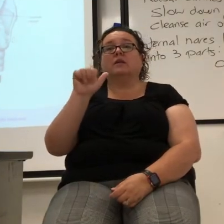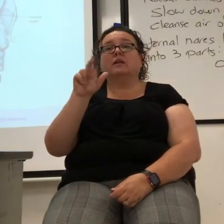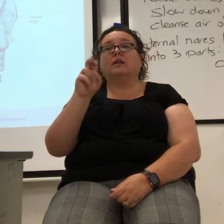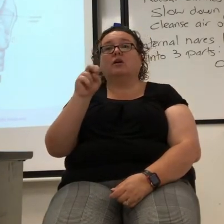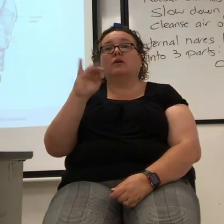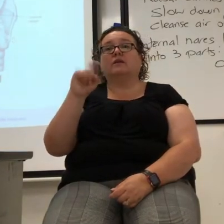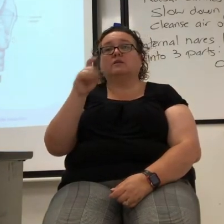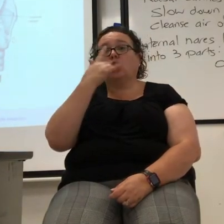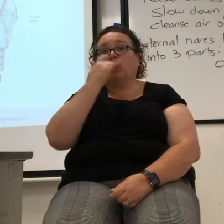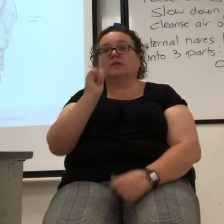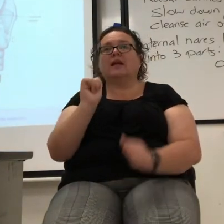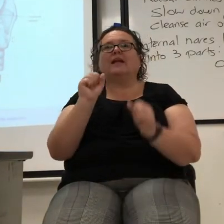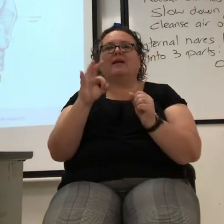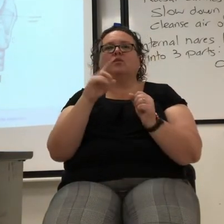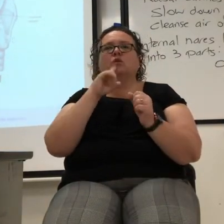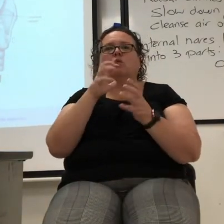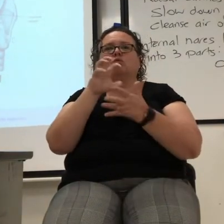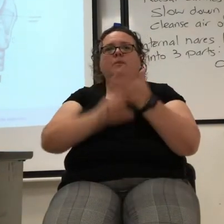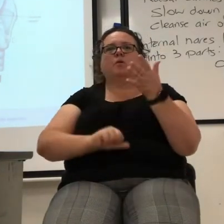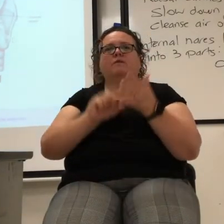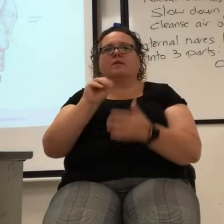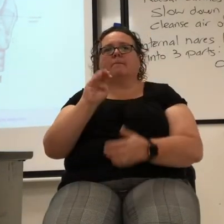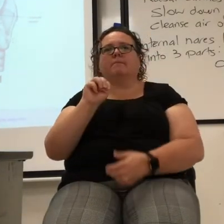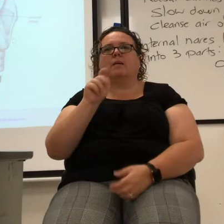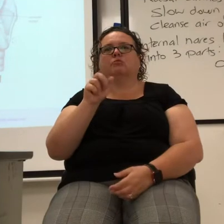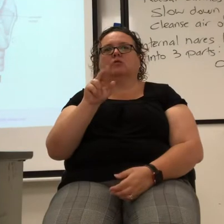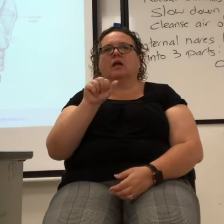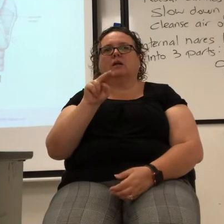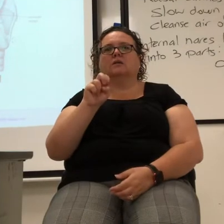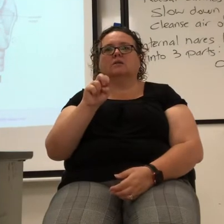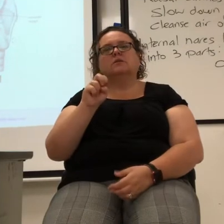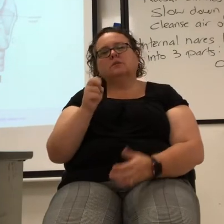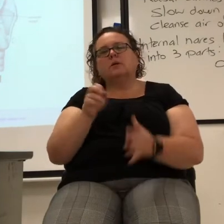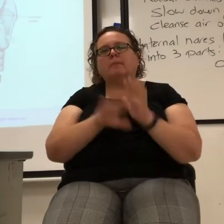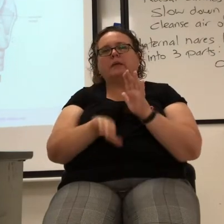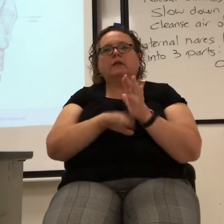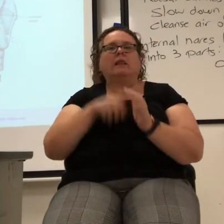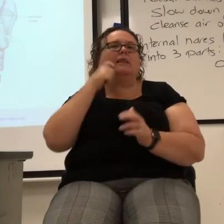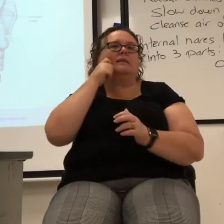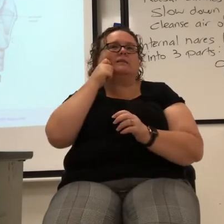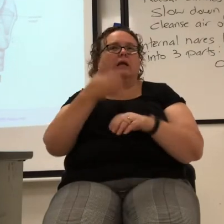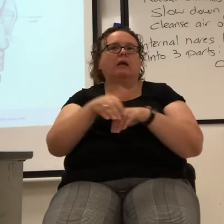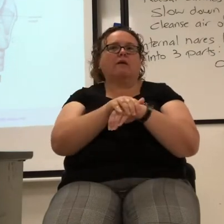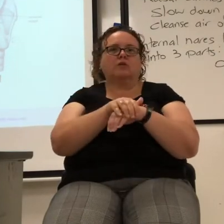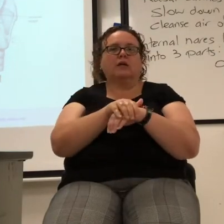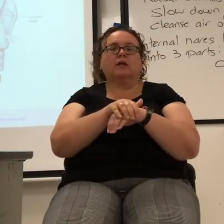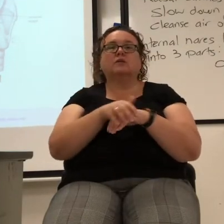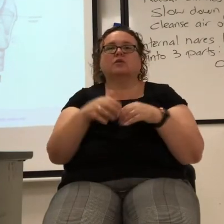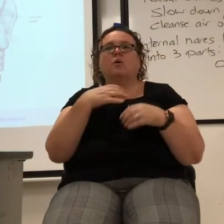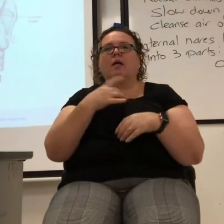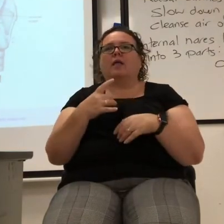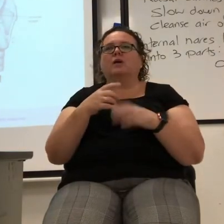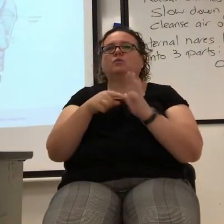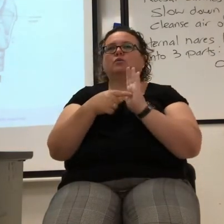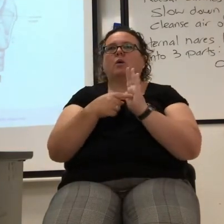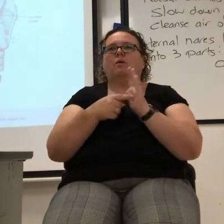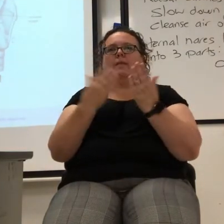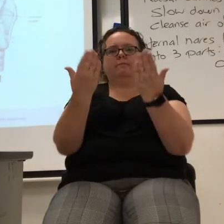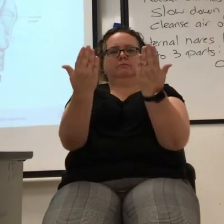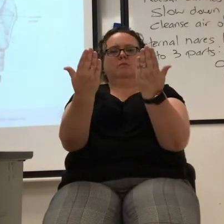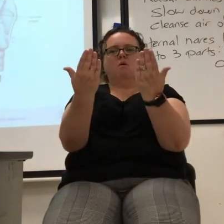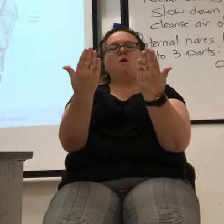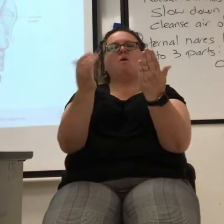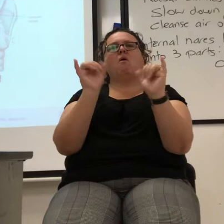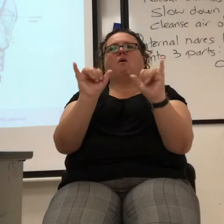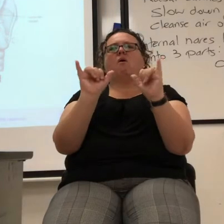if you remove the membrane, basically the skin covering it, okay? So, you know, I always like to put these side by side so you